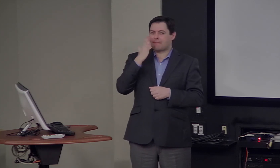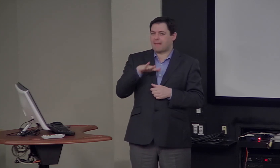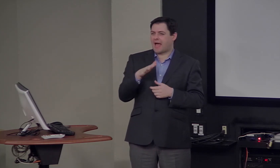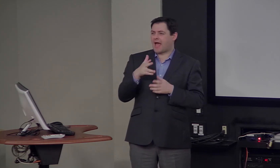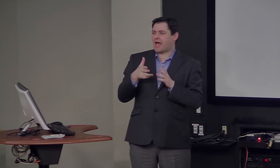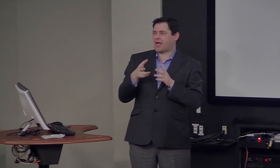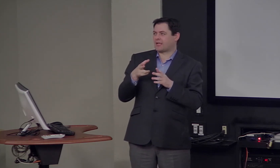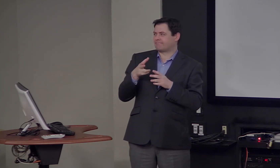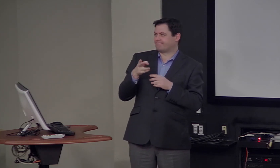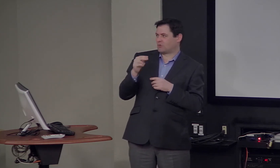decline.